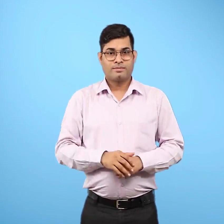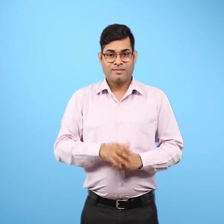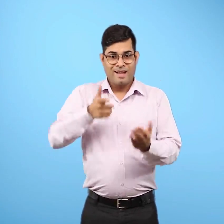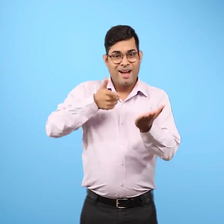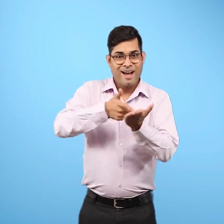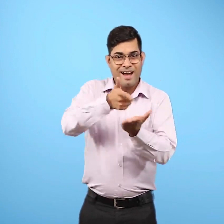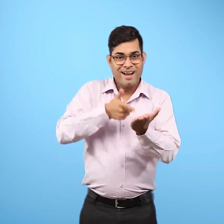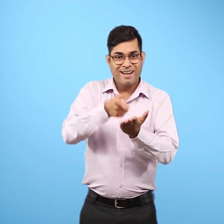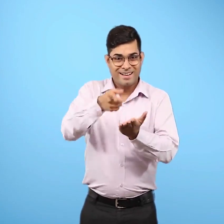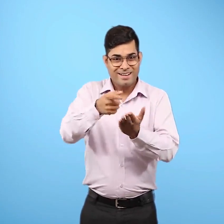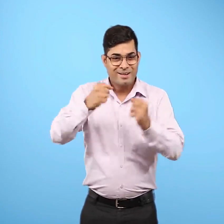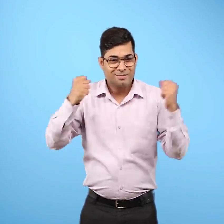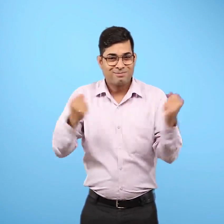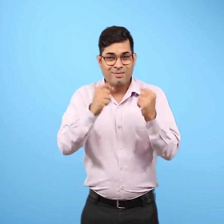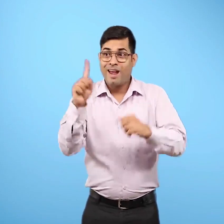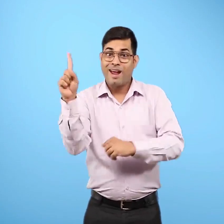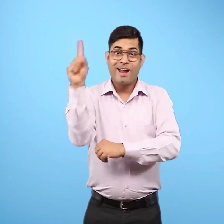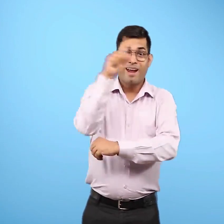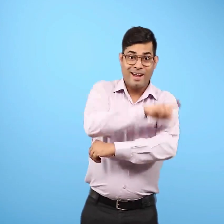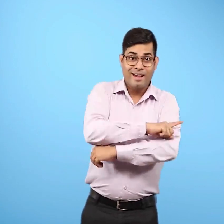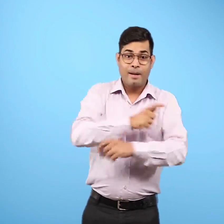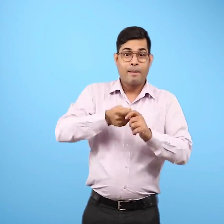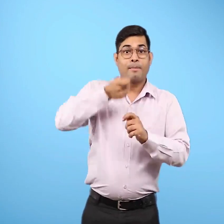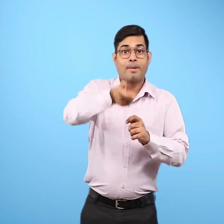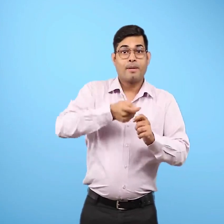paid less than this salary for a day's work."